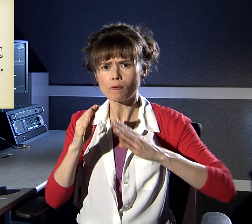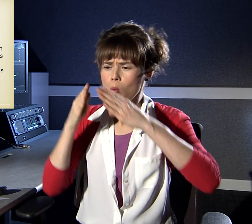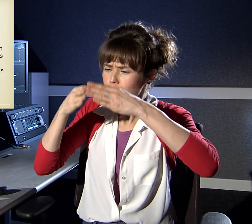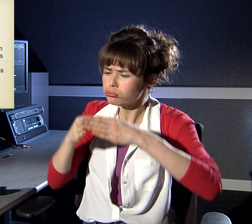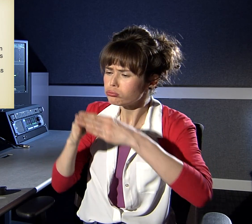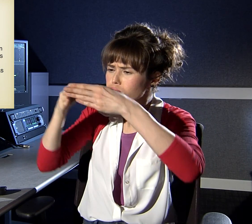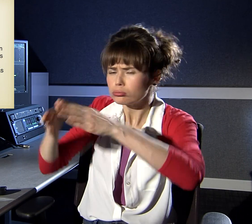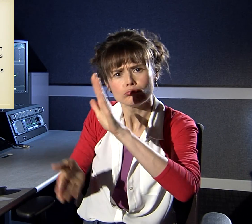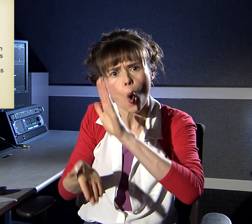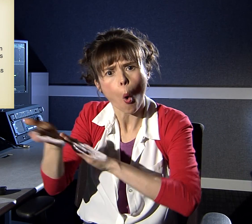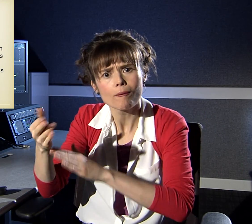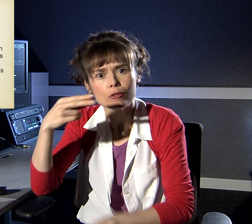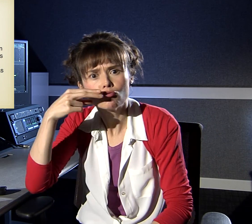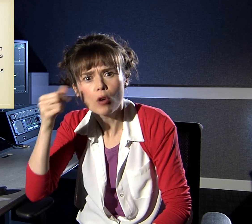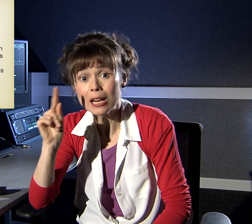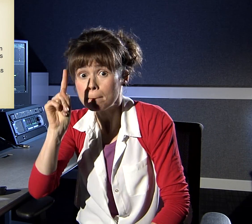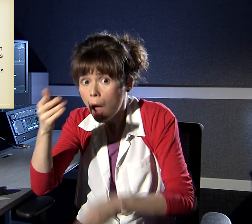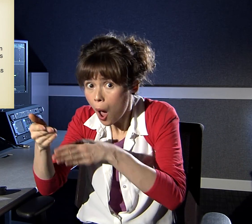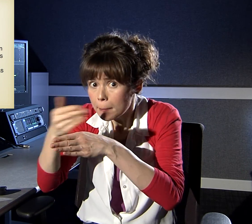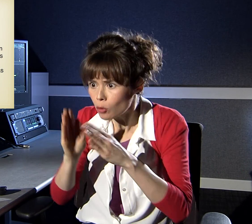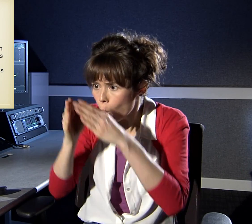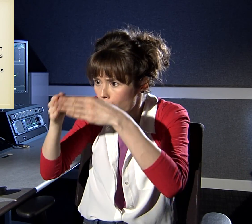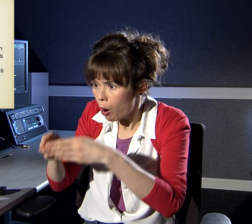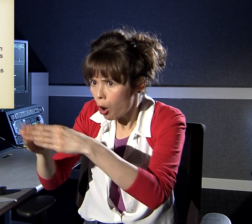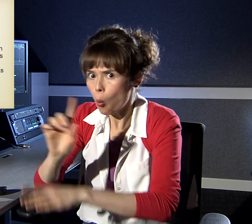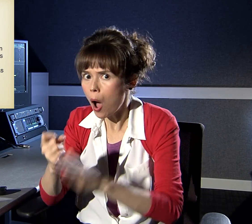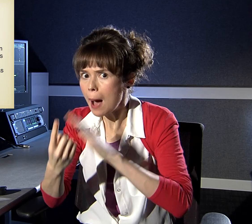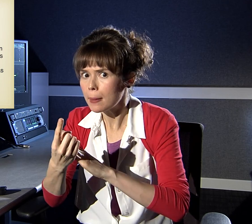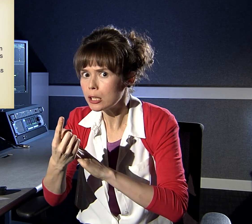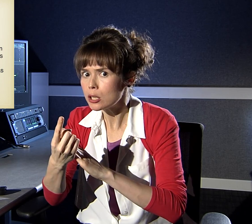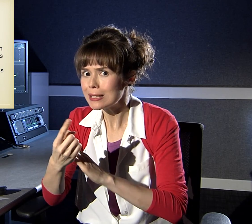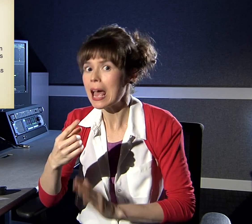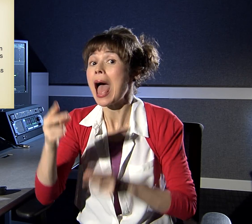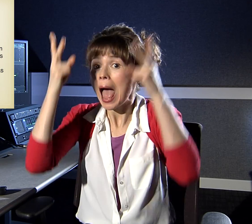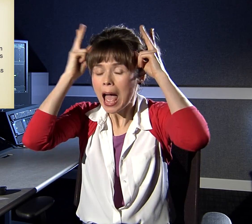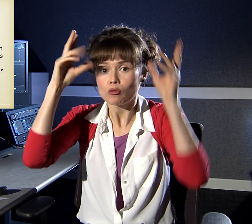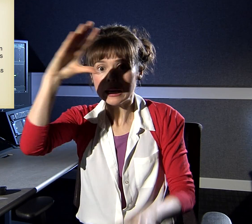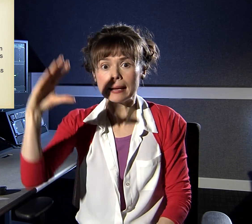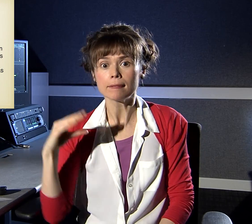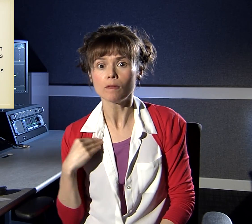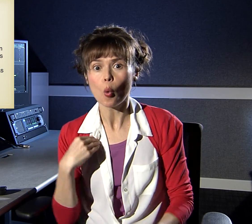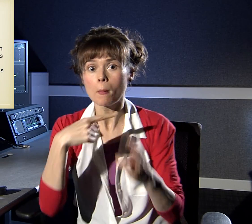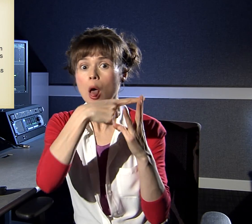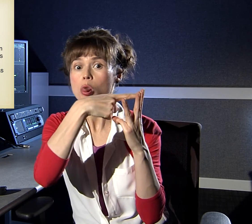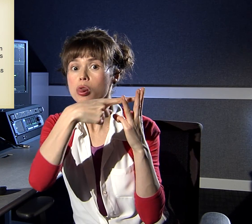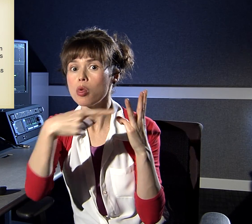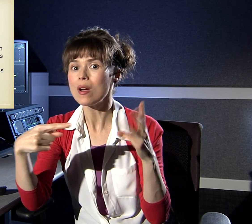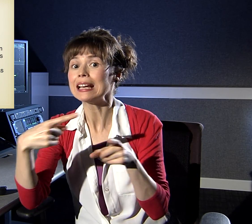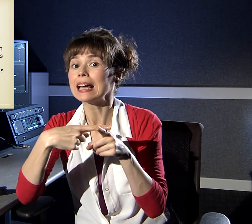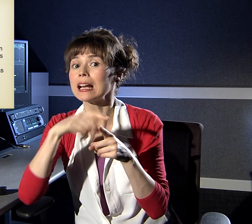Henry V is set, ready to go to France. But just before this happens, Henry V